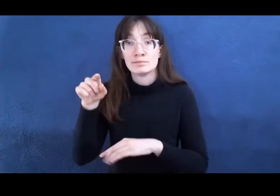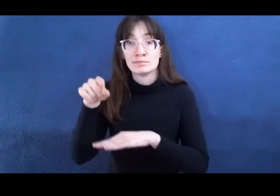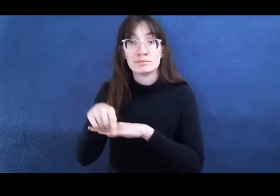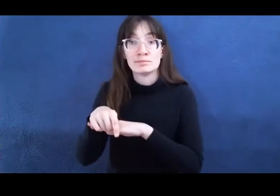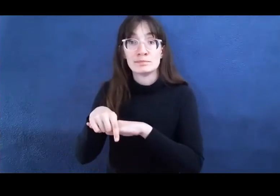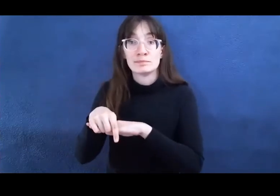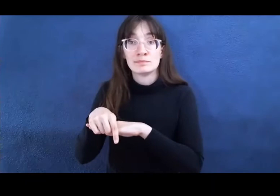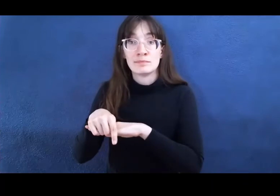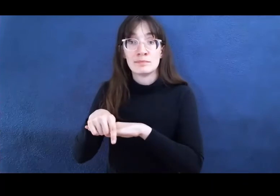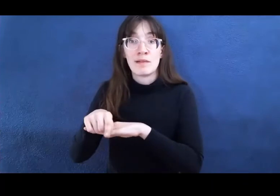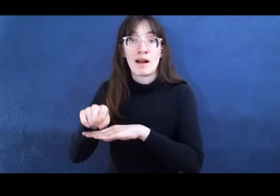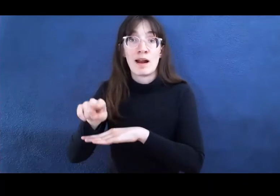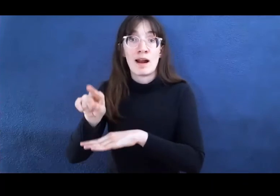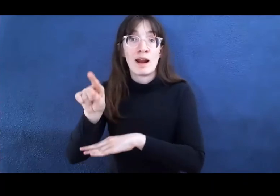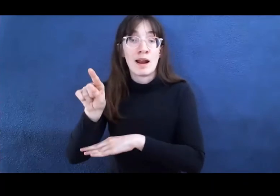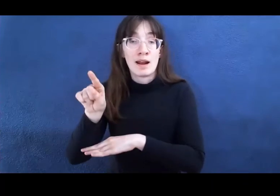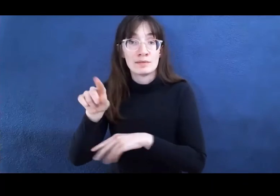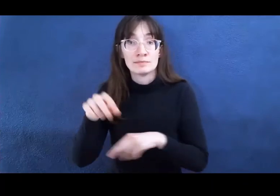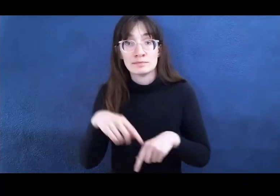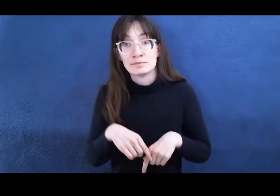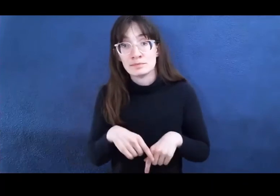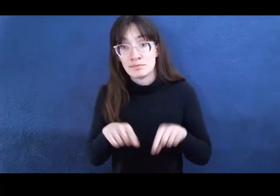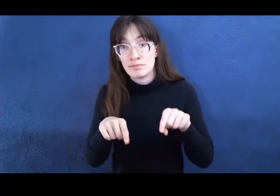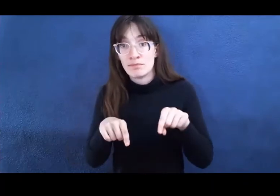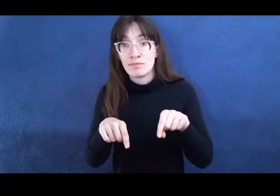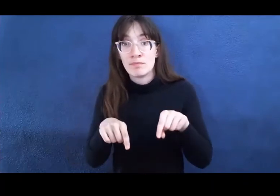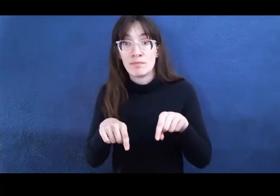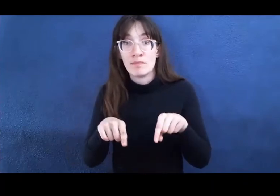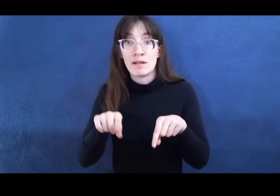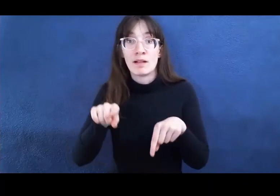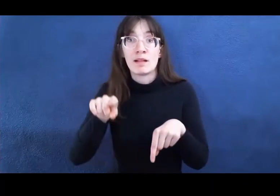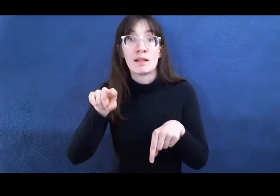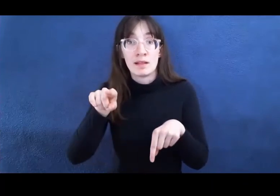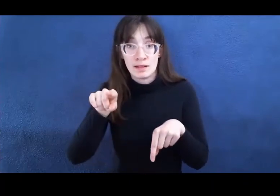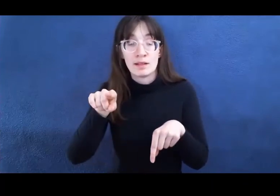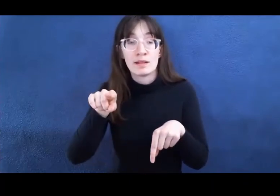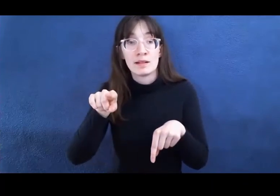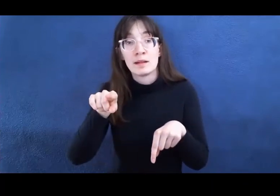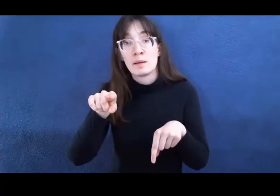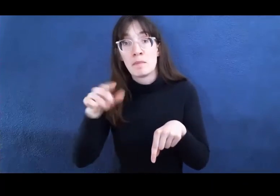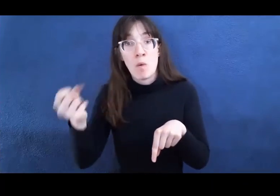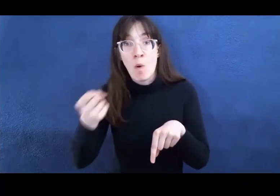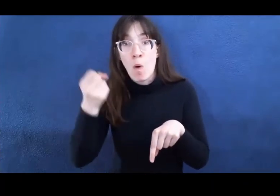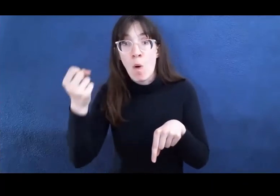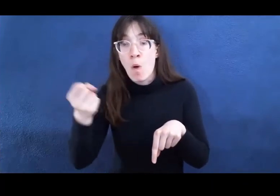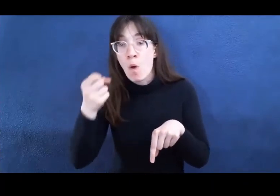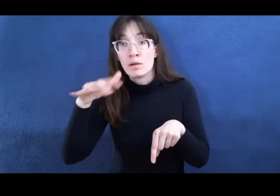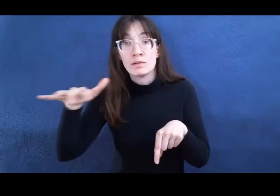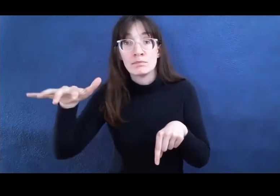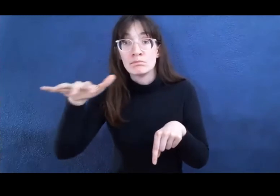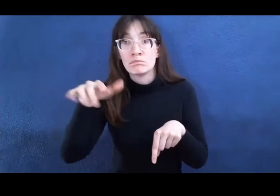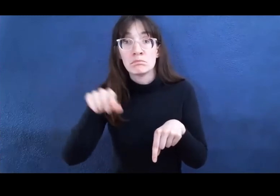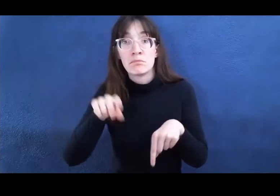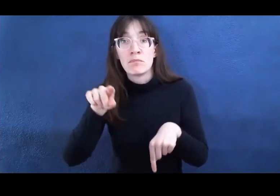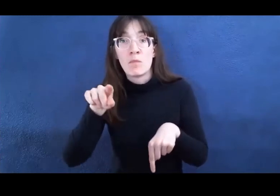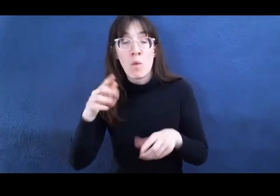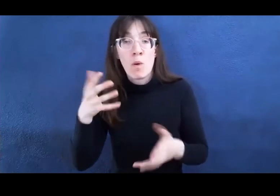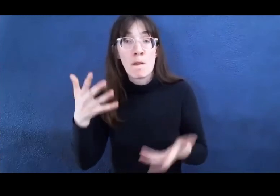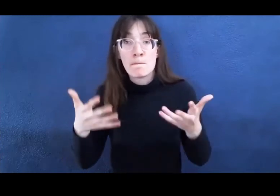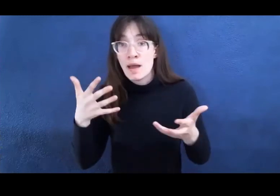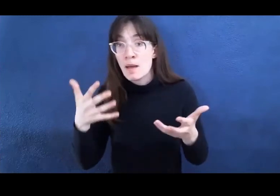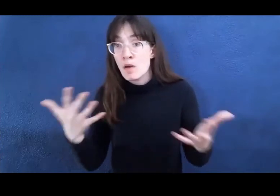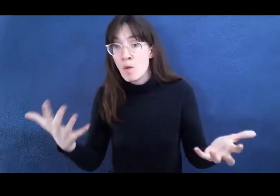how high you lift your leg off the floor. You might hold your leg in space, or maybe you want to find motion